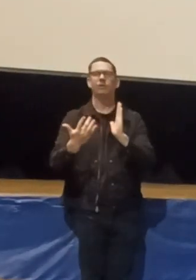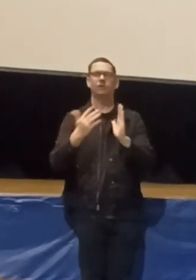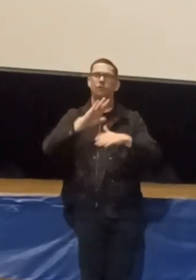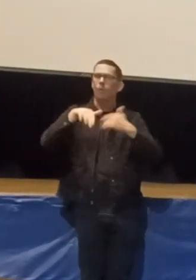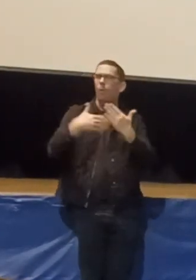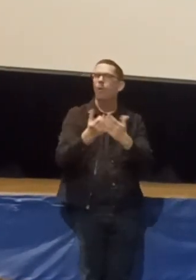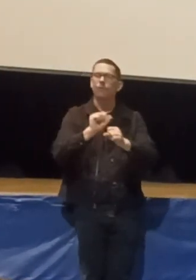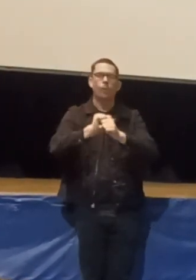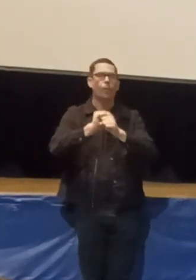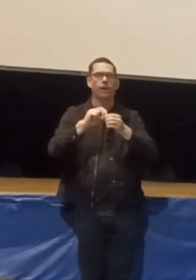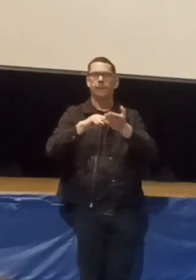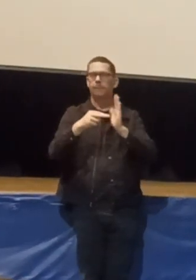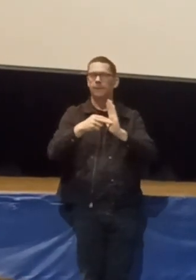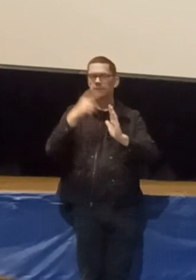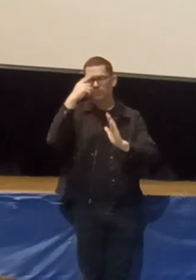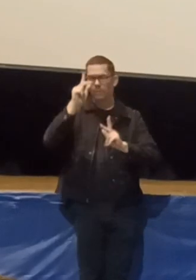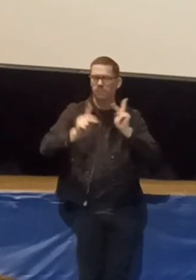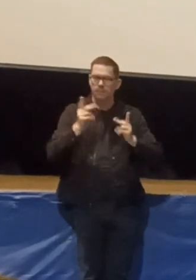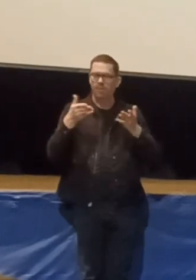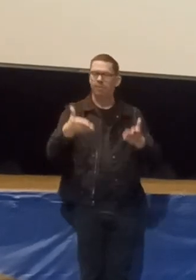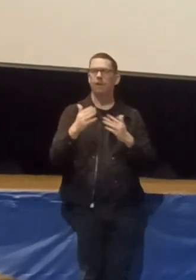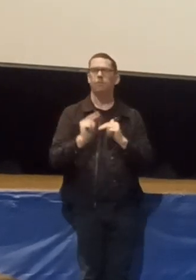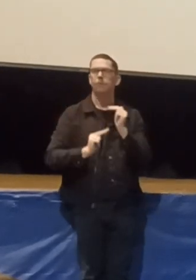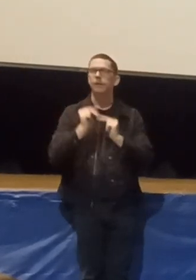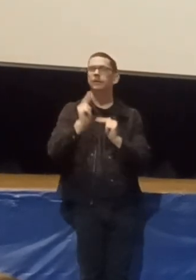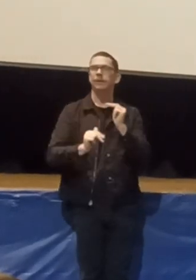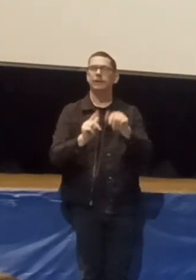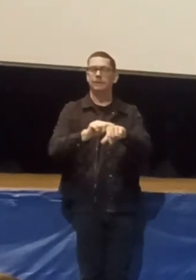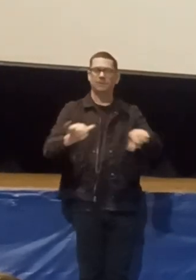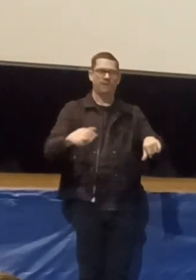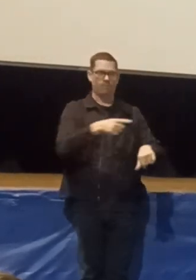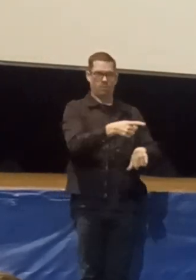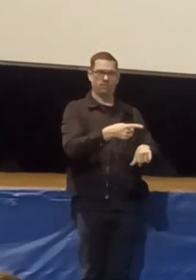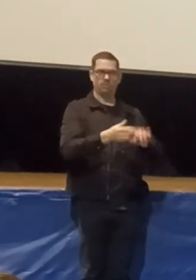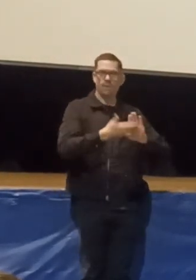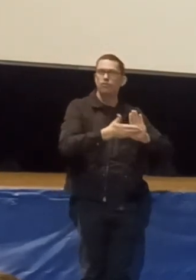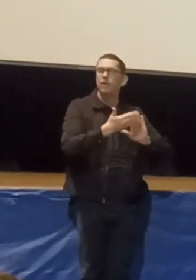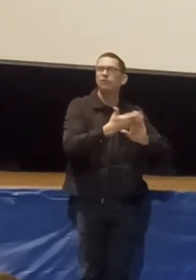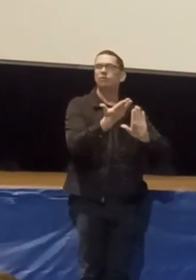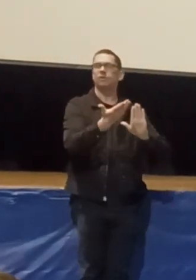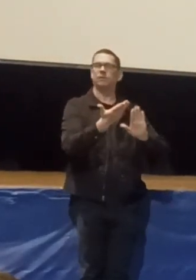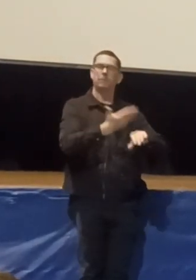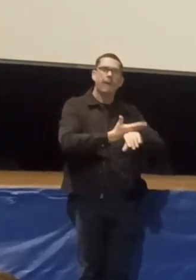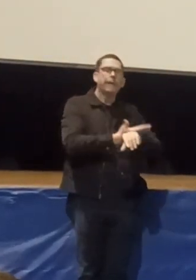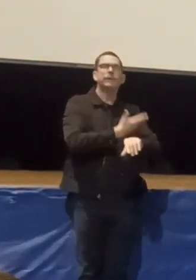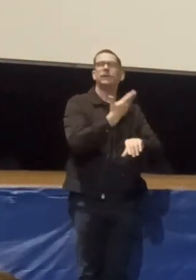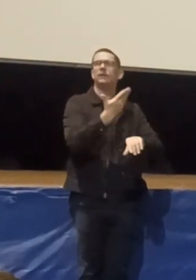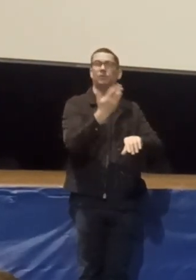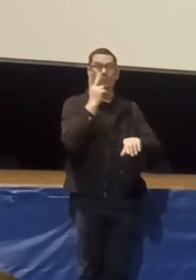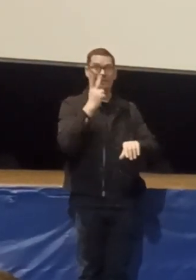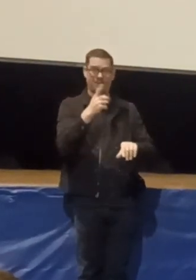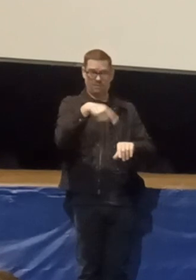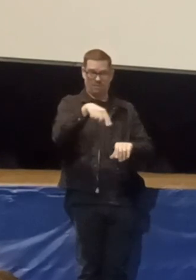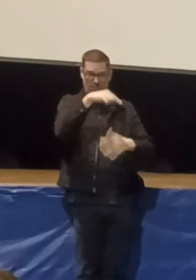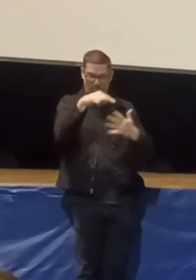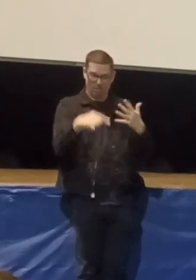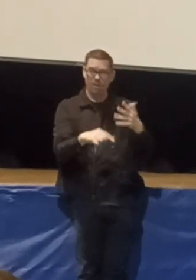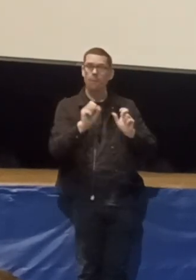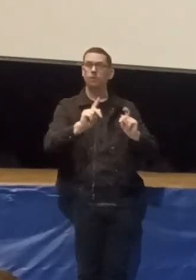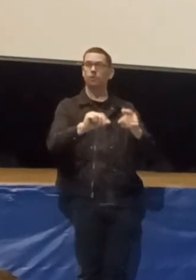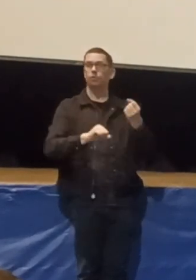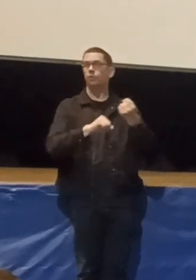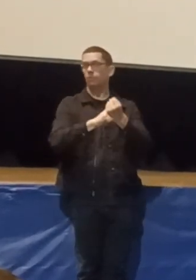that means, both on the construction side, but then also in operations and maintenance, and see what opportunities that has to support all of the